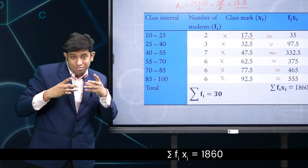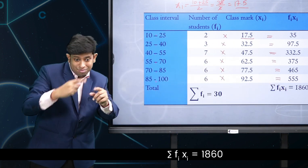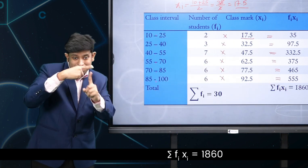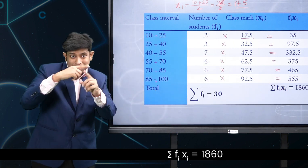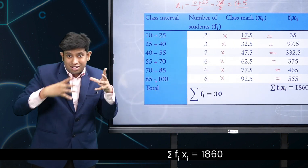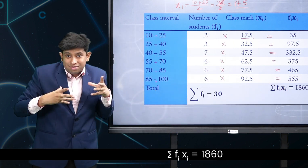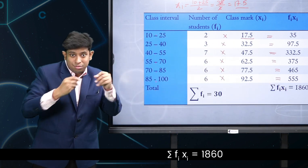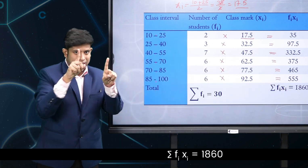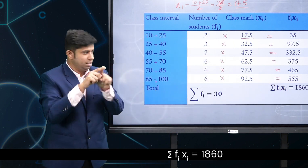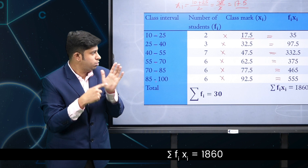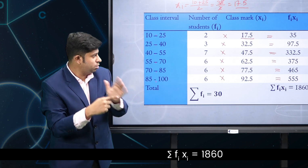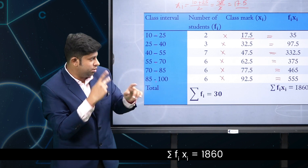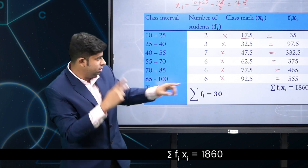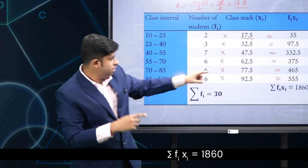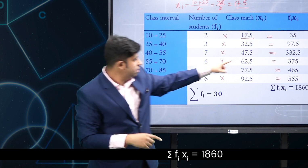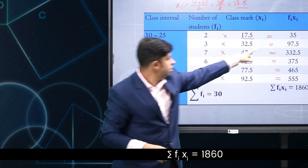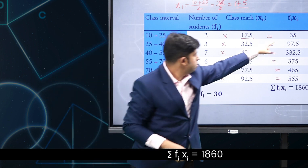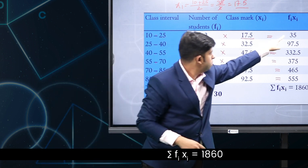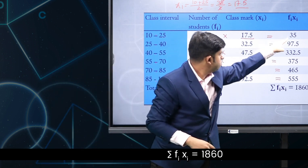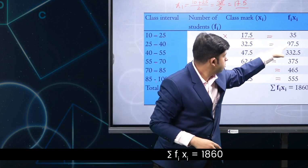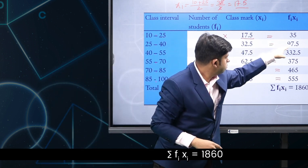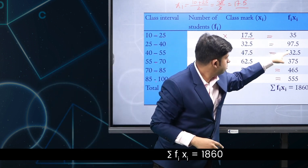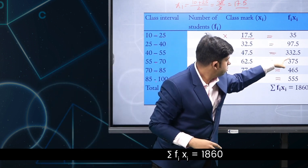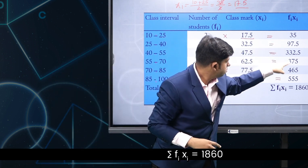The summation of Fi Xi is equal to